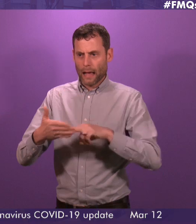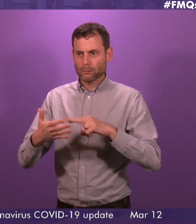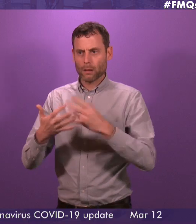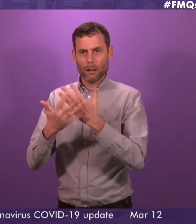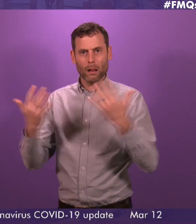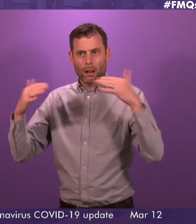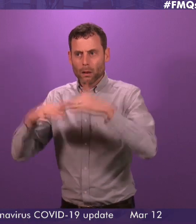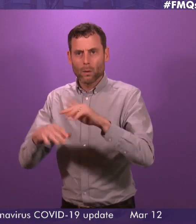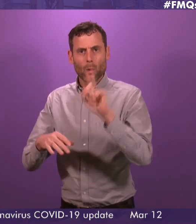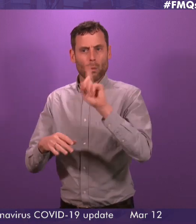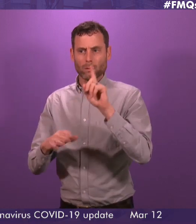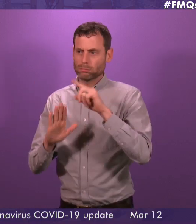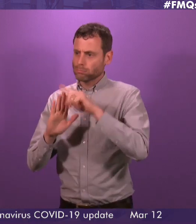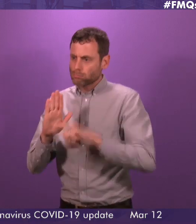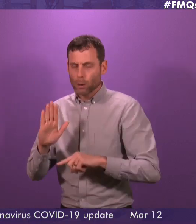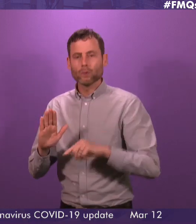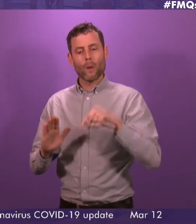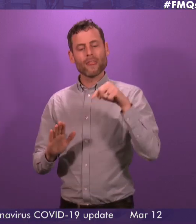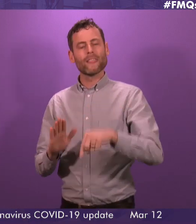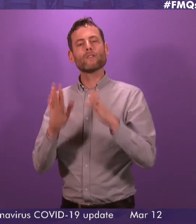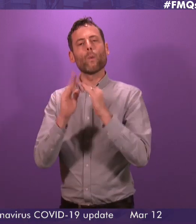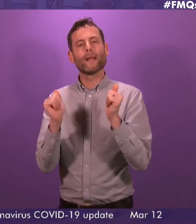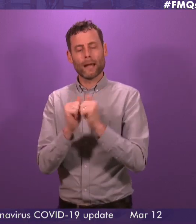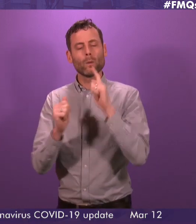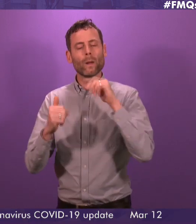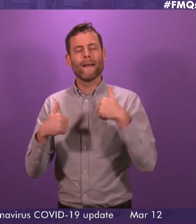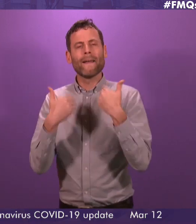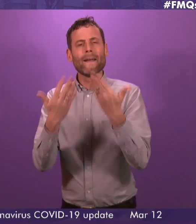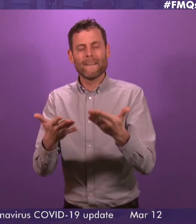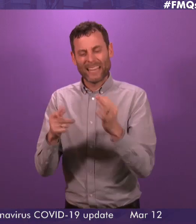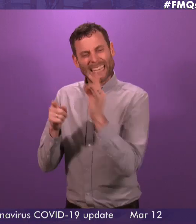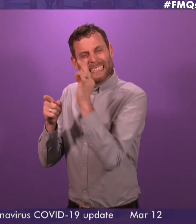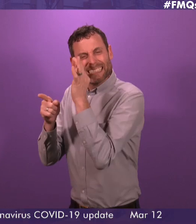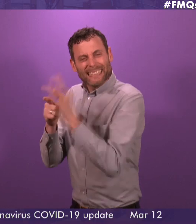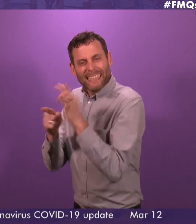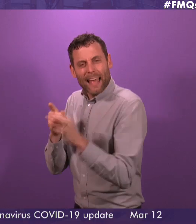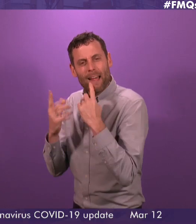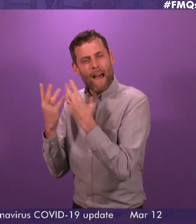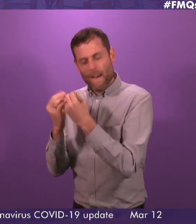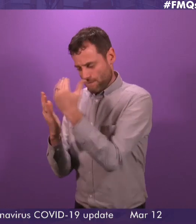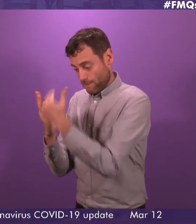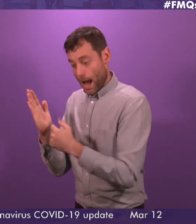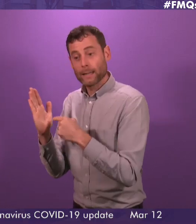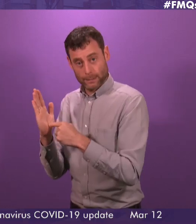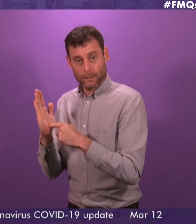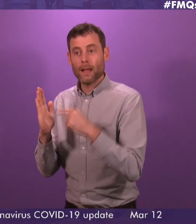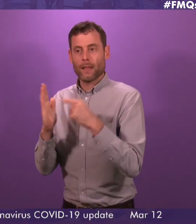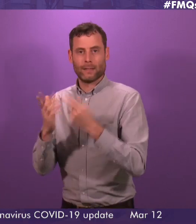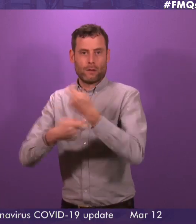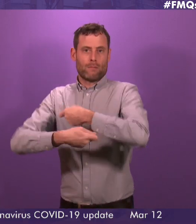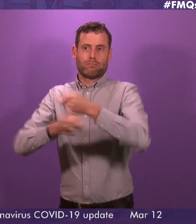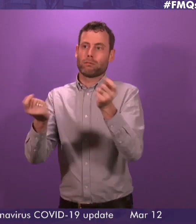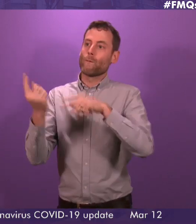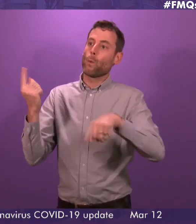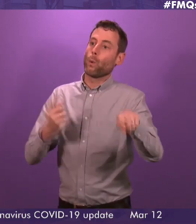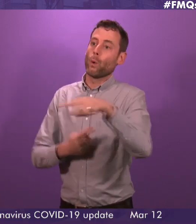members is that over the weekend we will produce detailed advice that will be available to organisers before we get